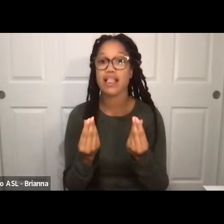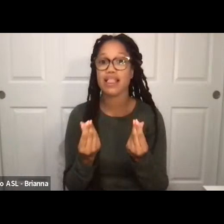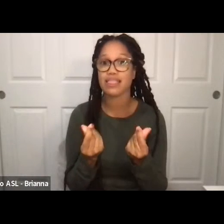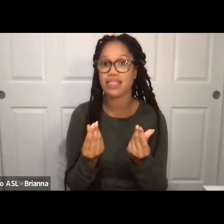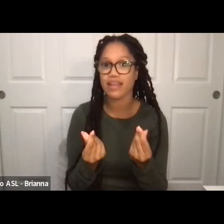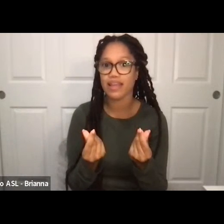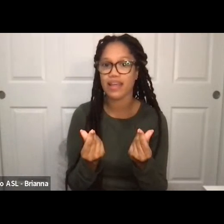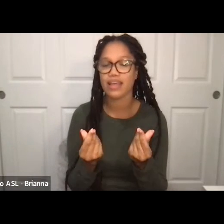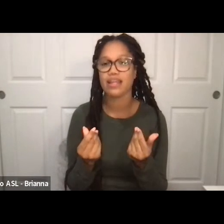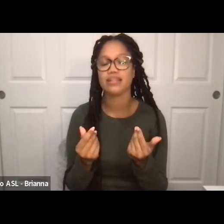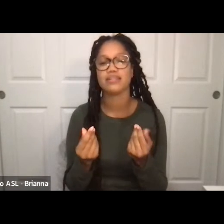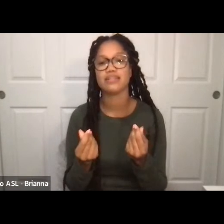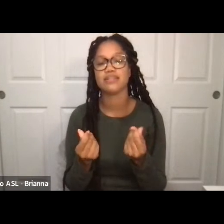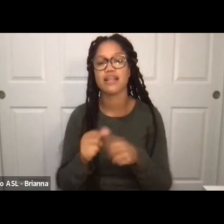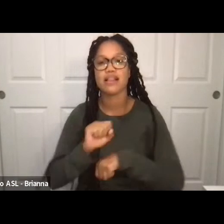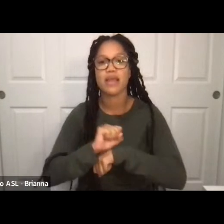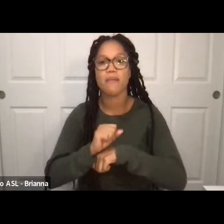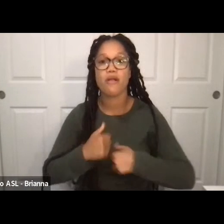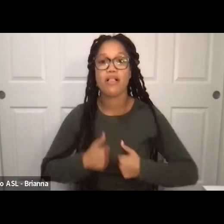as people